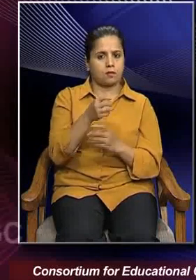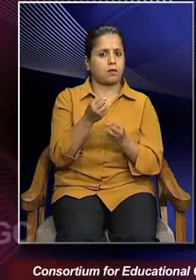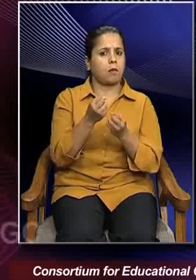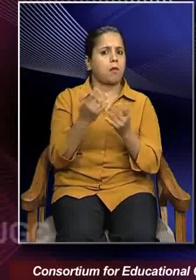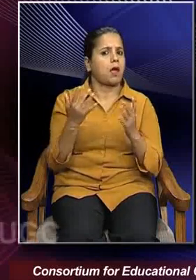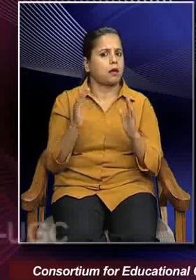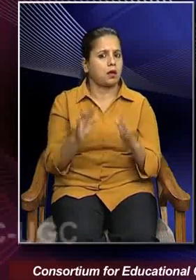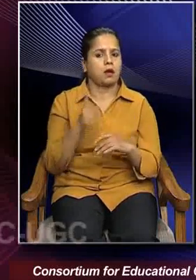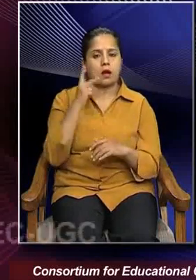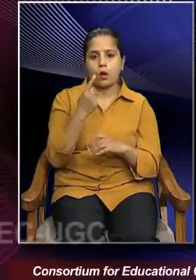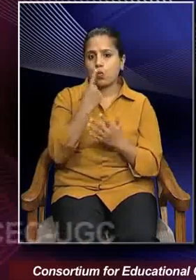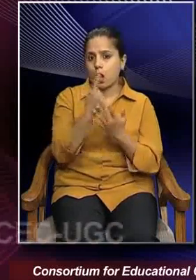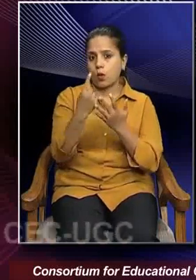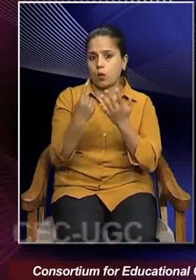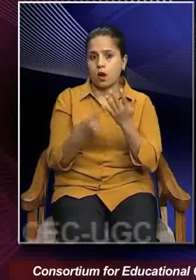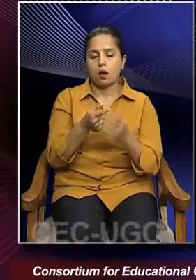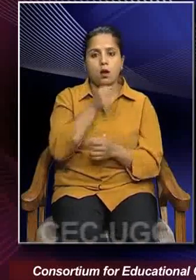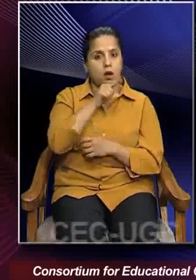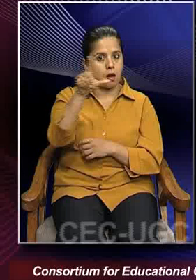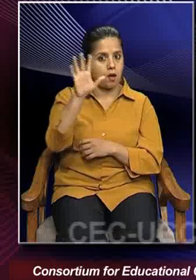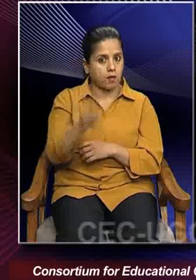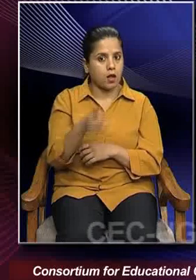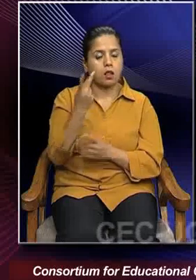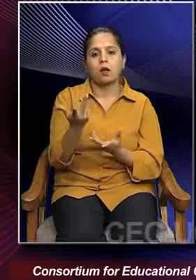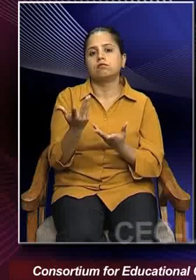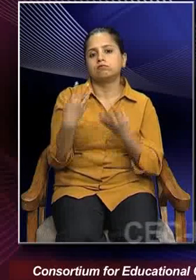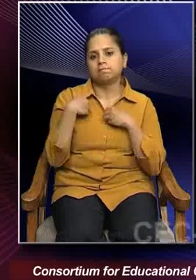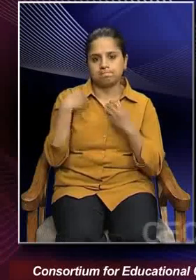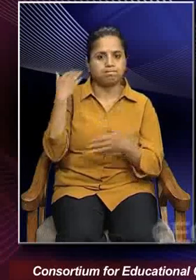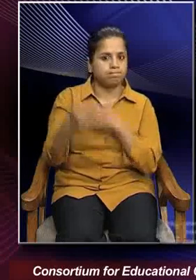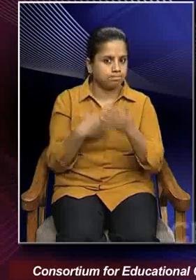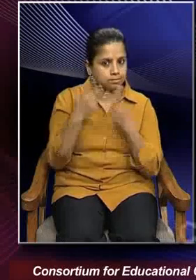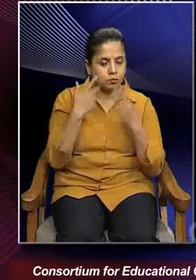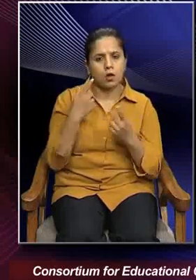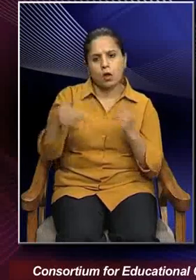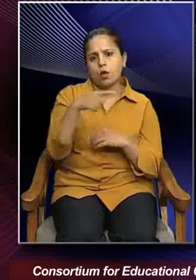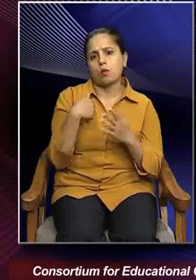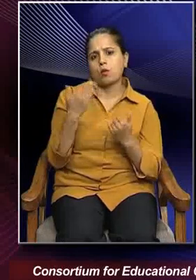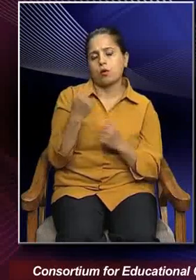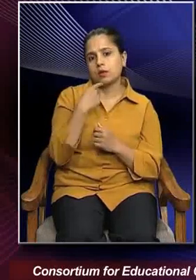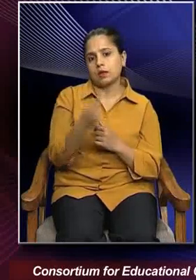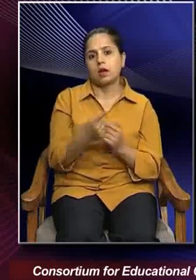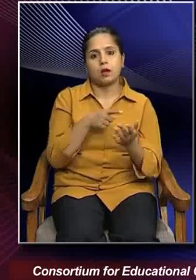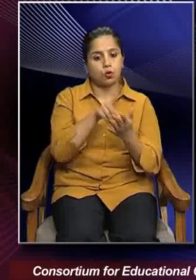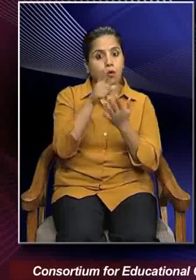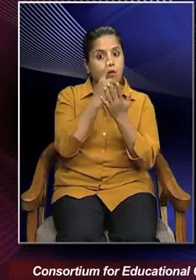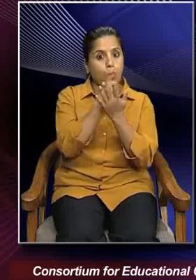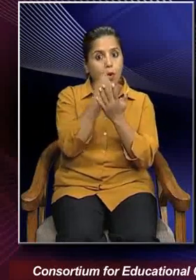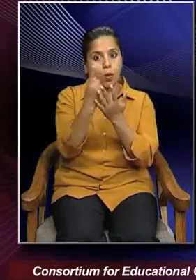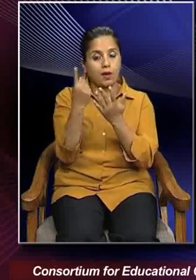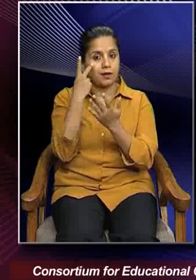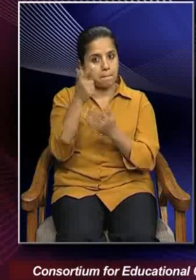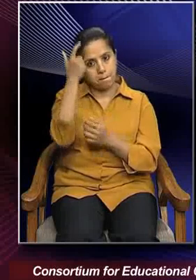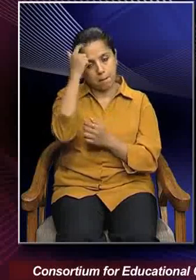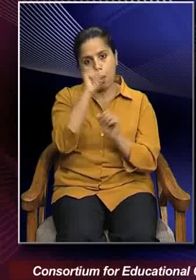and each is eternal and imperceptible. We can say that each self has a